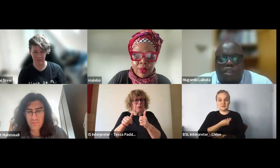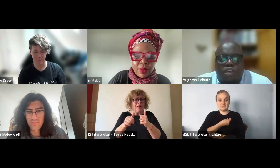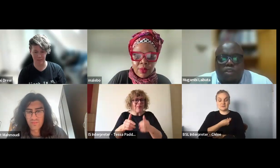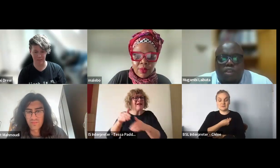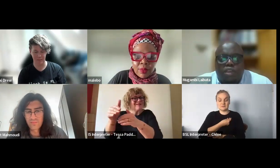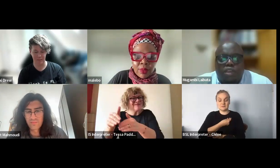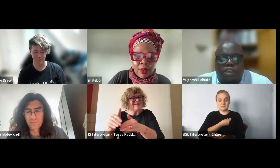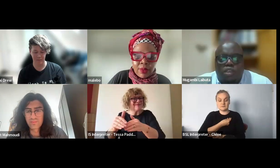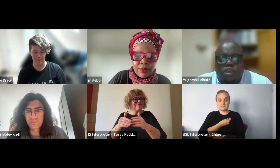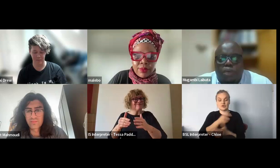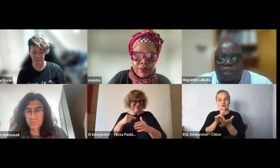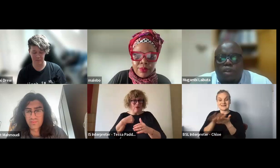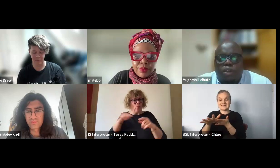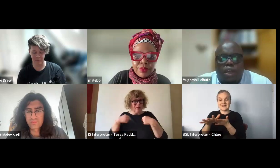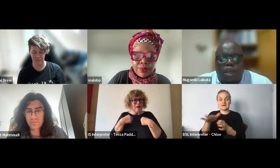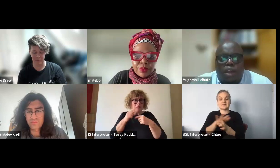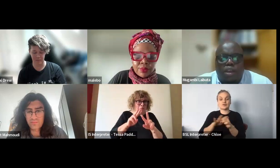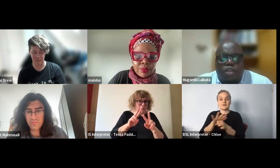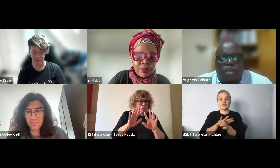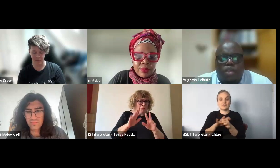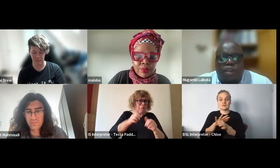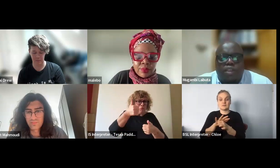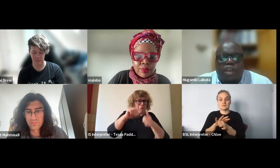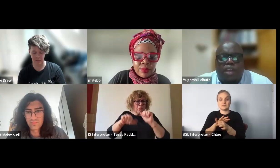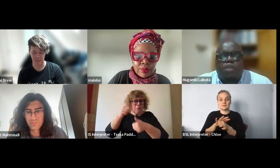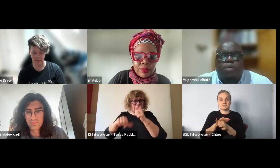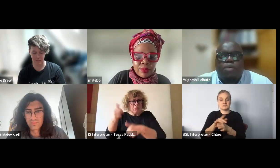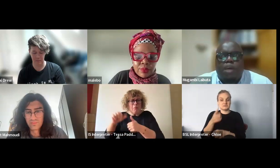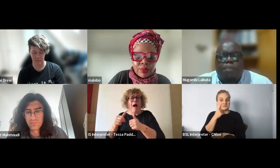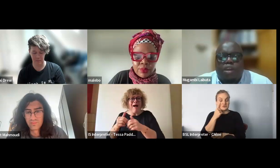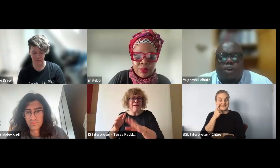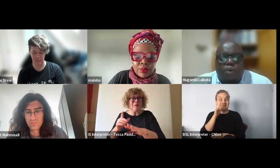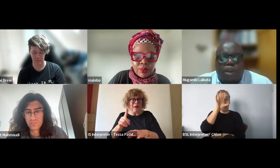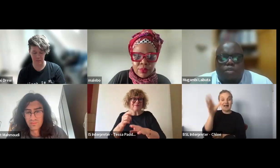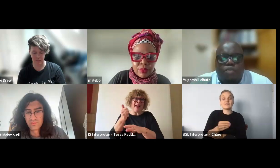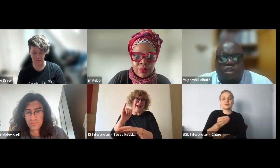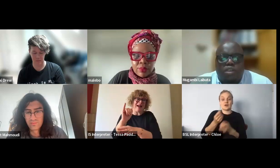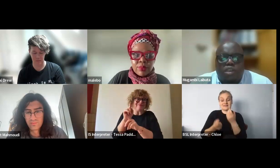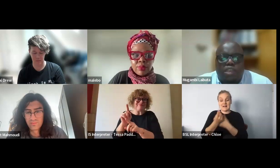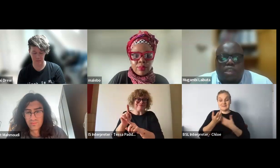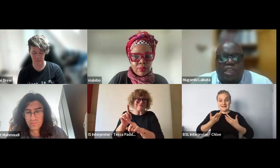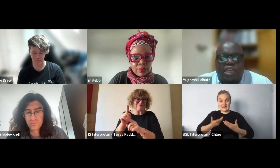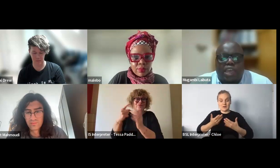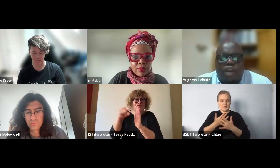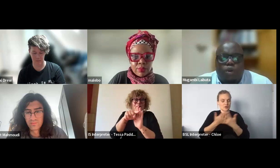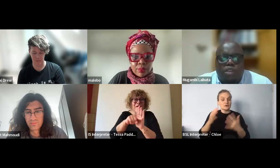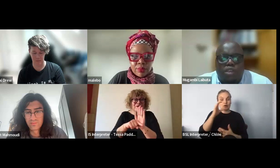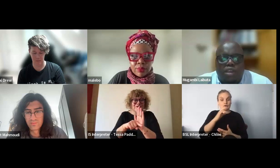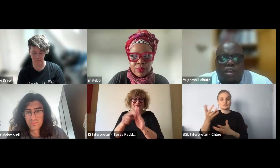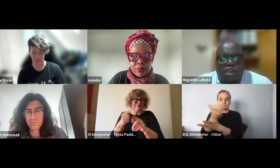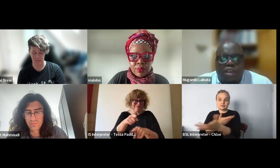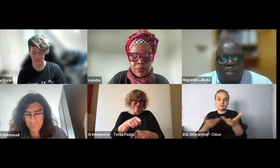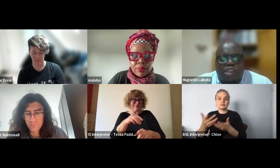the Palestinian genocide situation. And you find that in Africa, what is happening now, there are quite a number of countries that are discussing